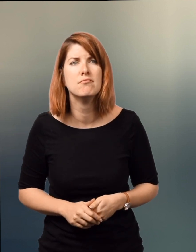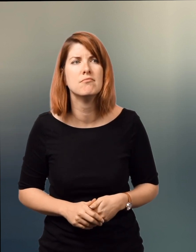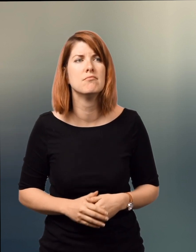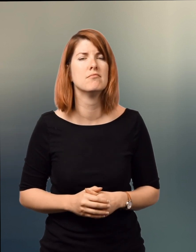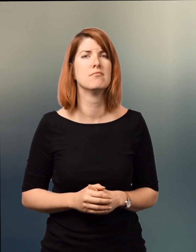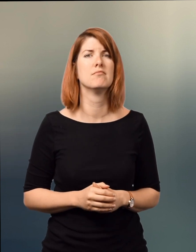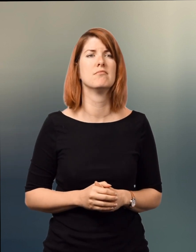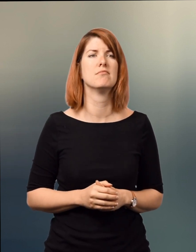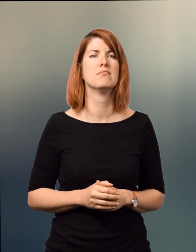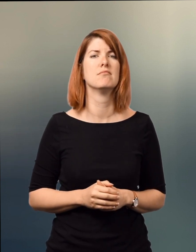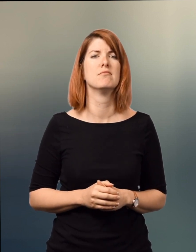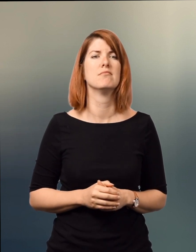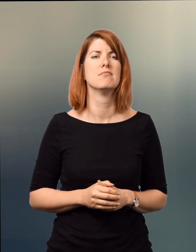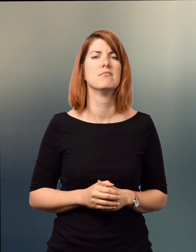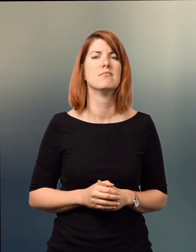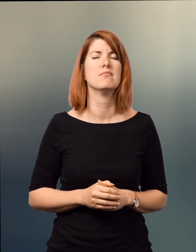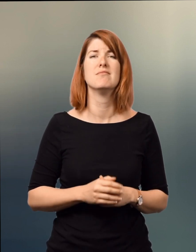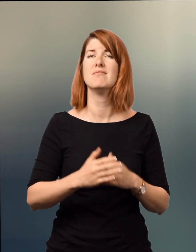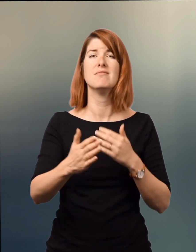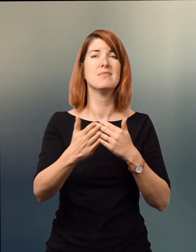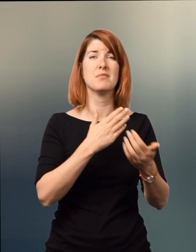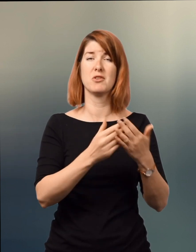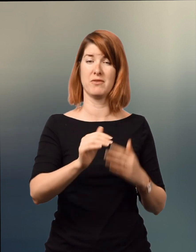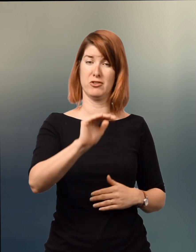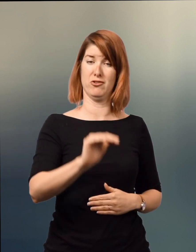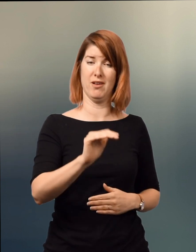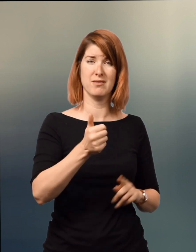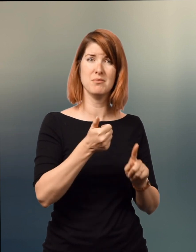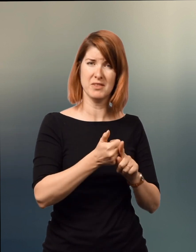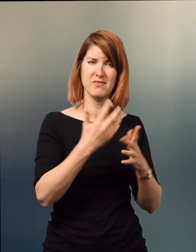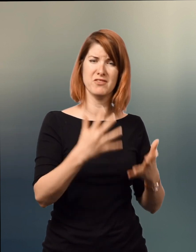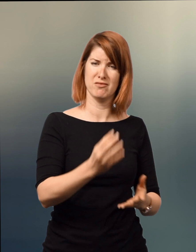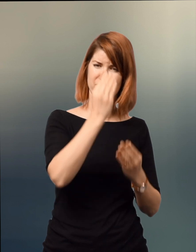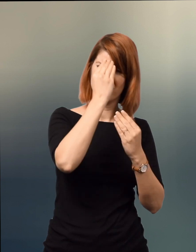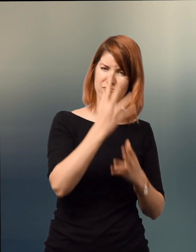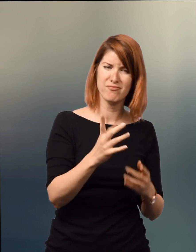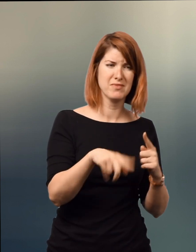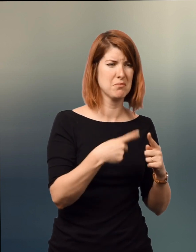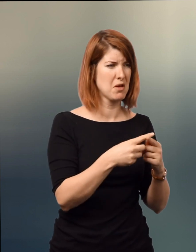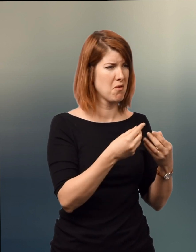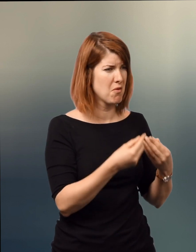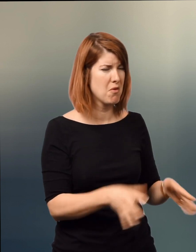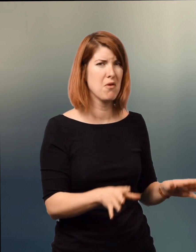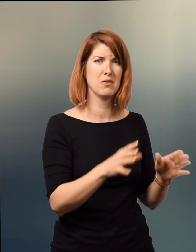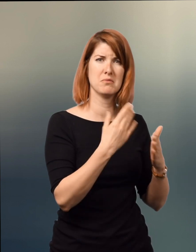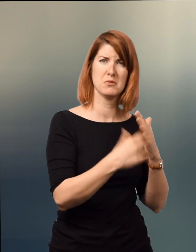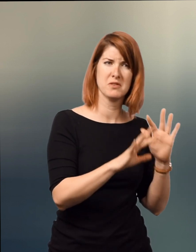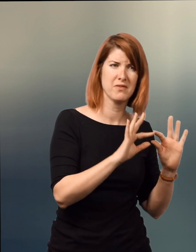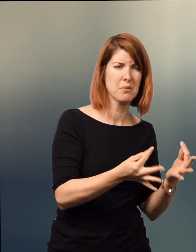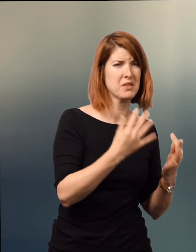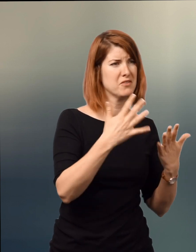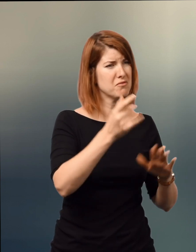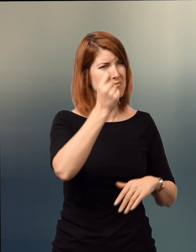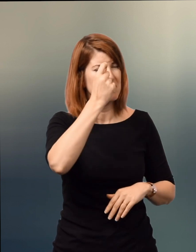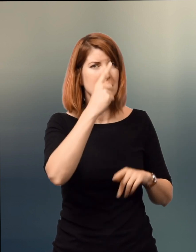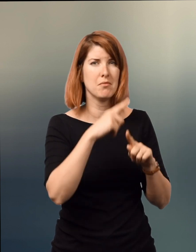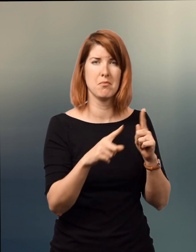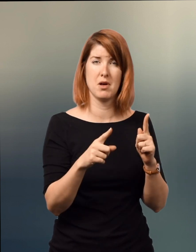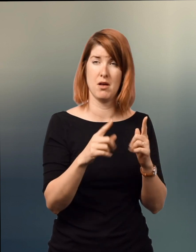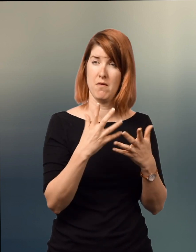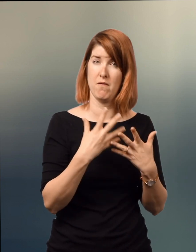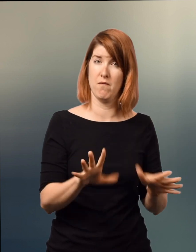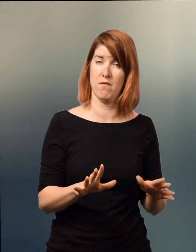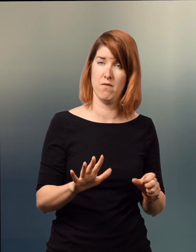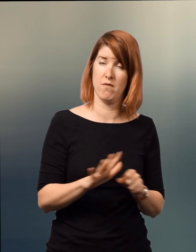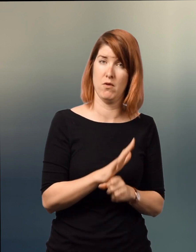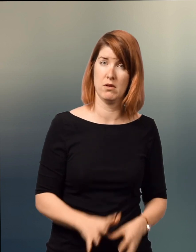consistent messages about the loss of their birth family, they can often experience denial about its finality. It is common